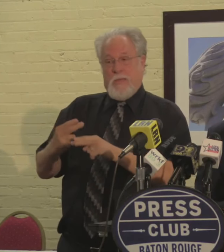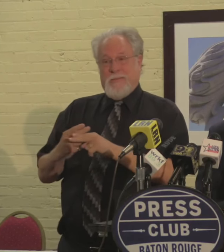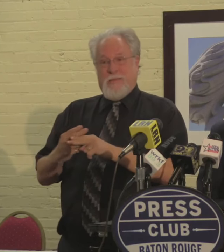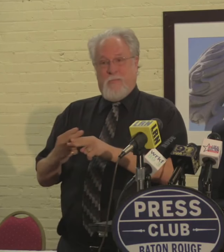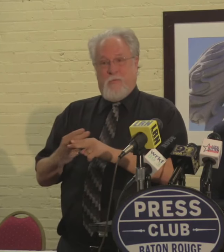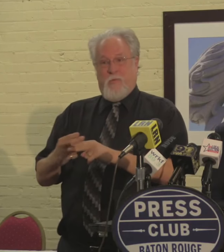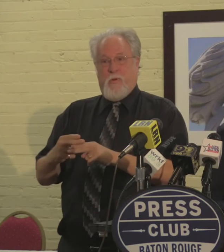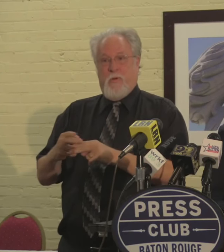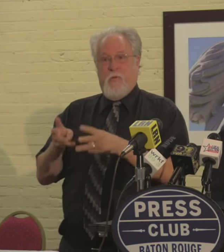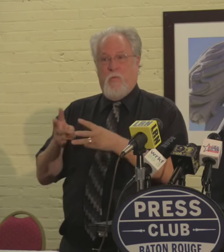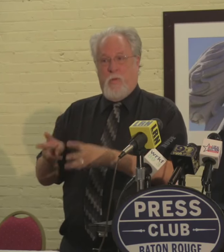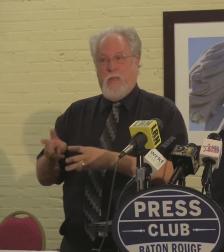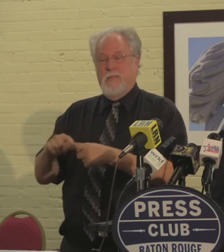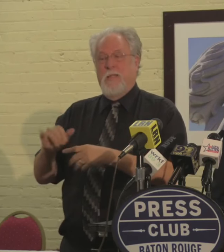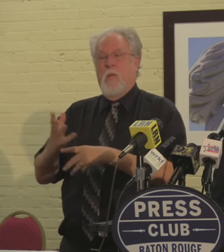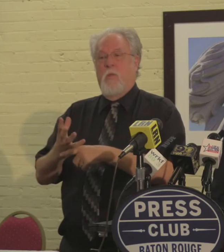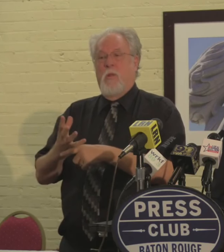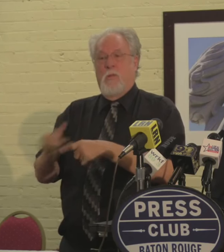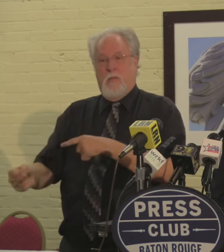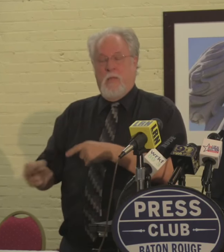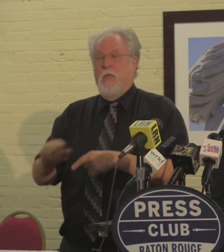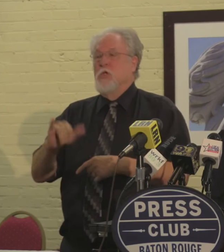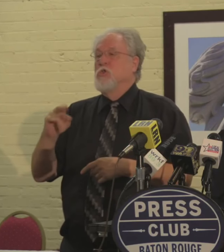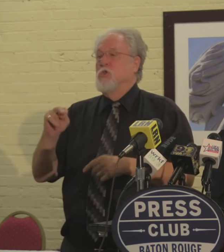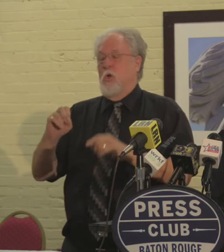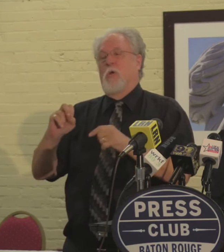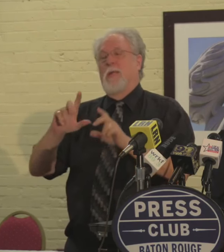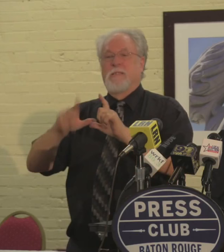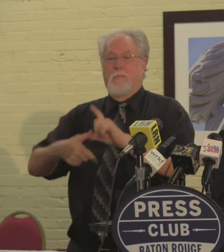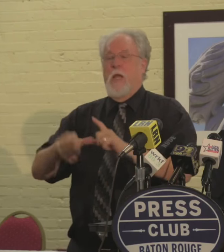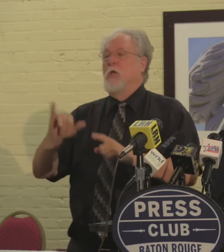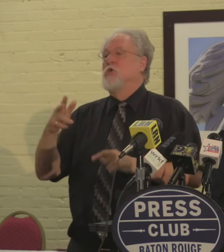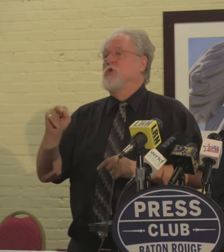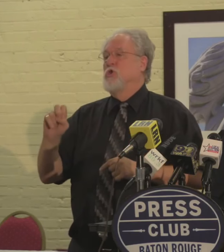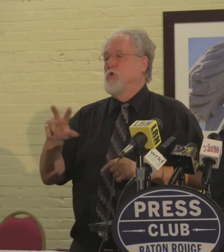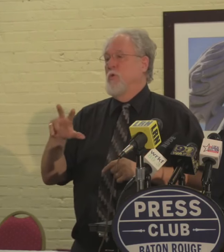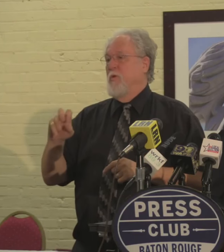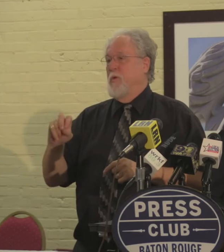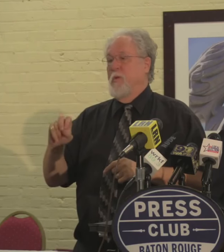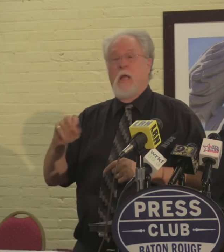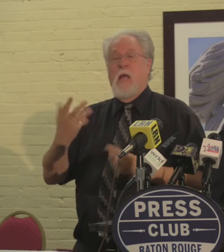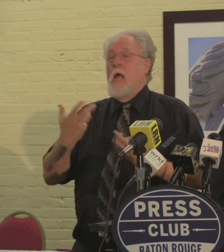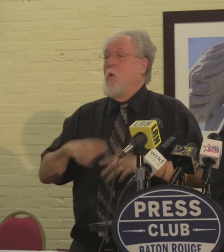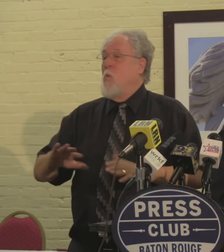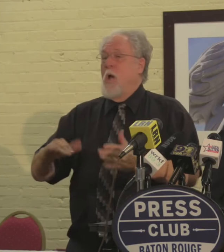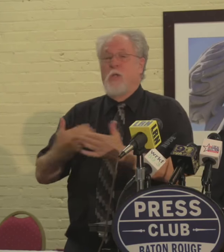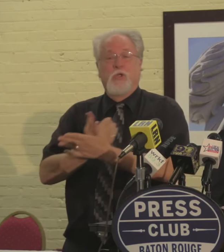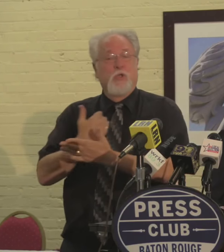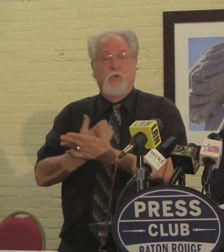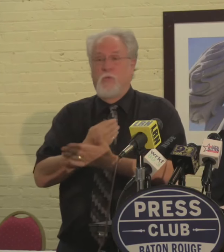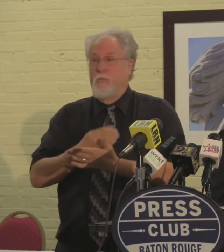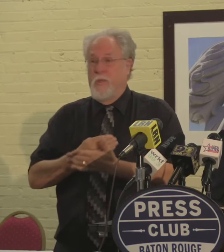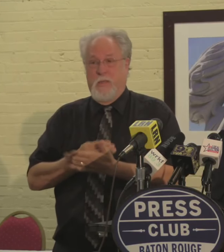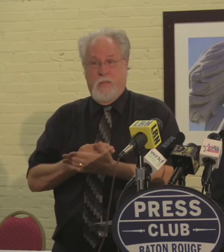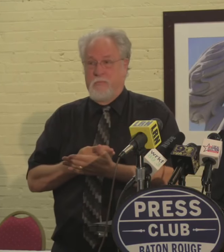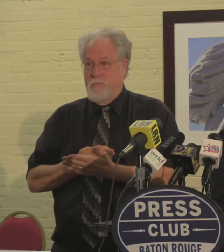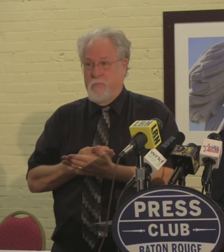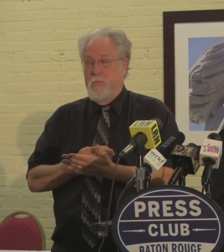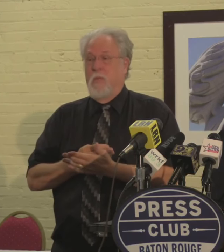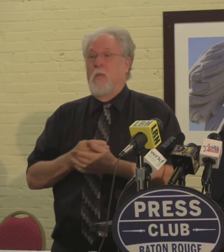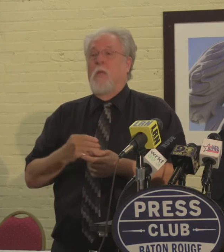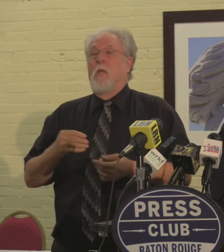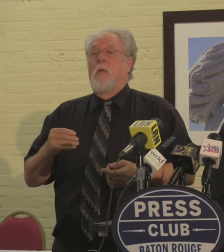measures that are set to expire on June 30th. So I'm not looking for net new revenue as it relates to the cliff.